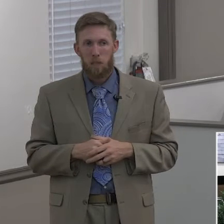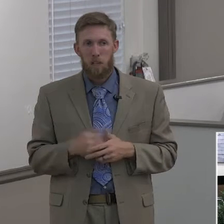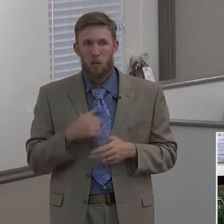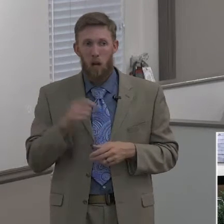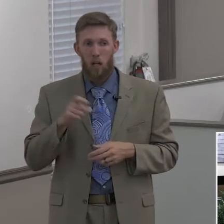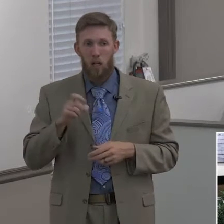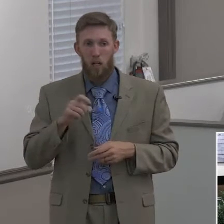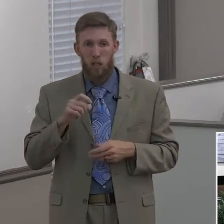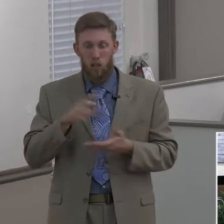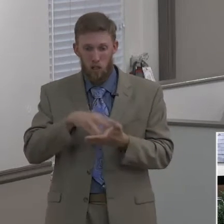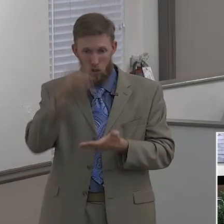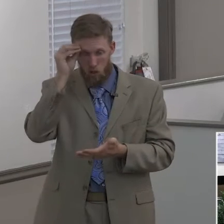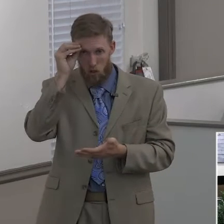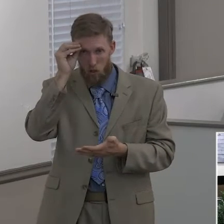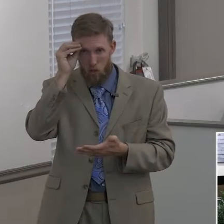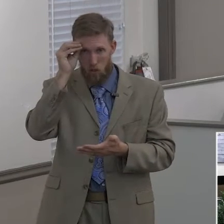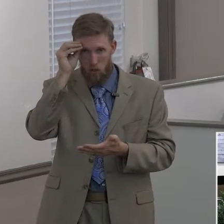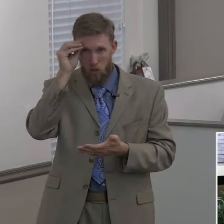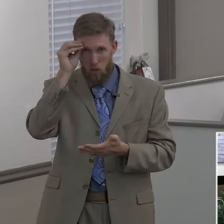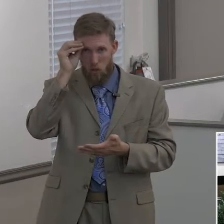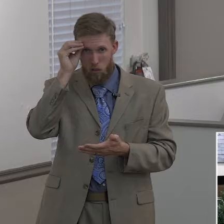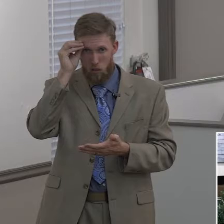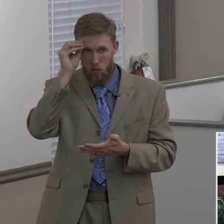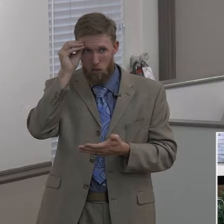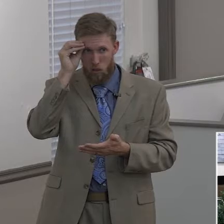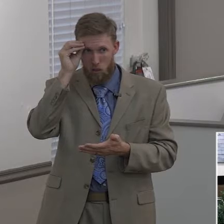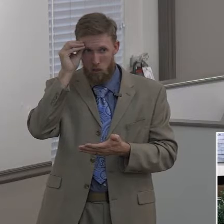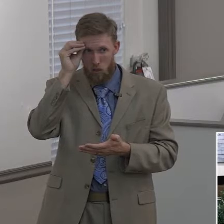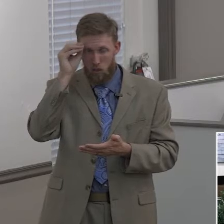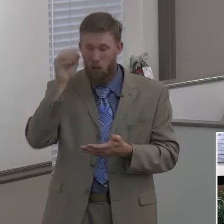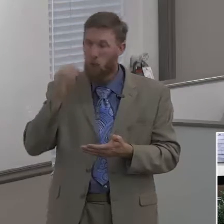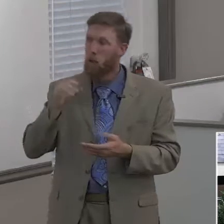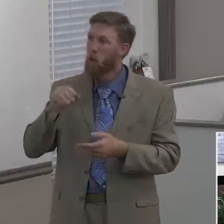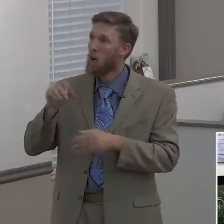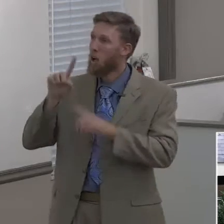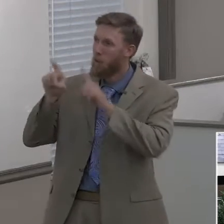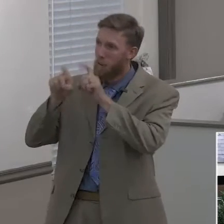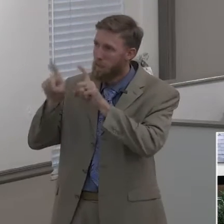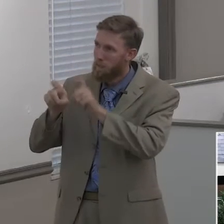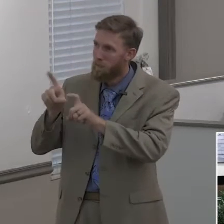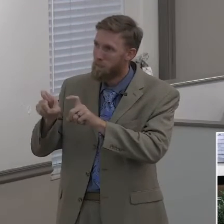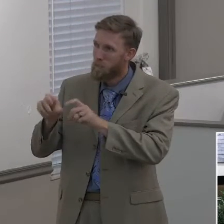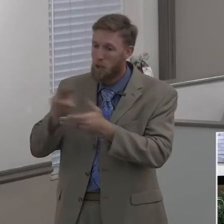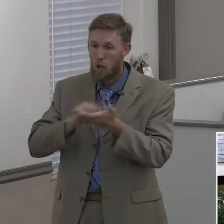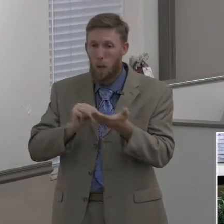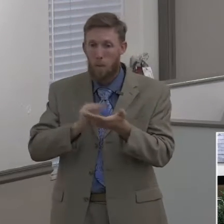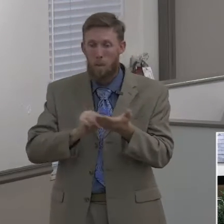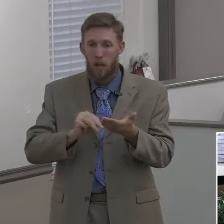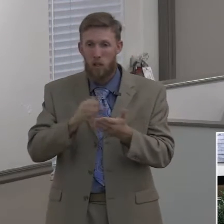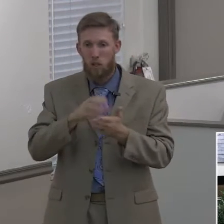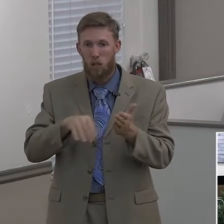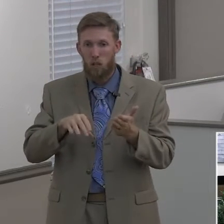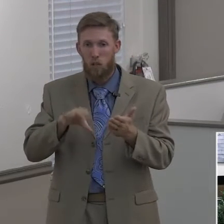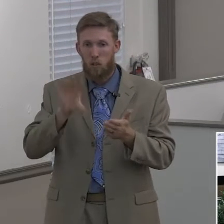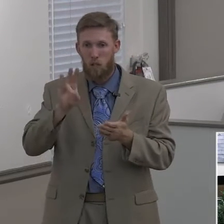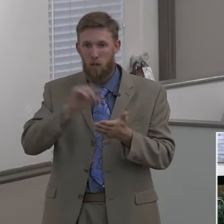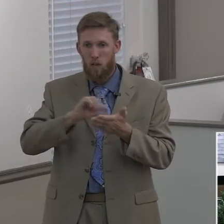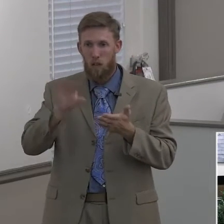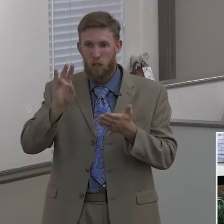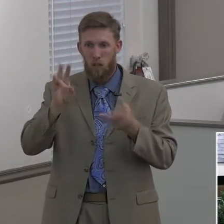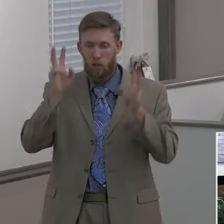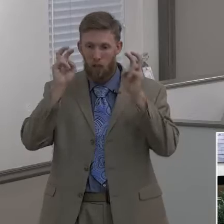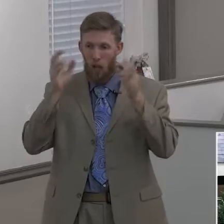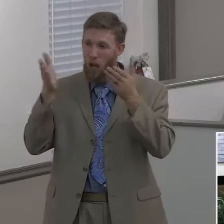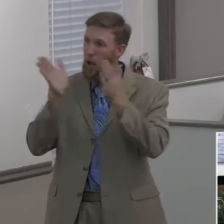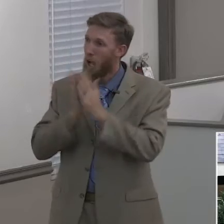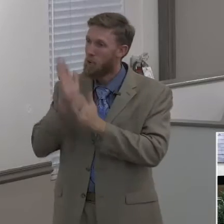So I've got to learn, Brother Rick, to ask God questions. Ask, Matthew 7:7. Ask and it shall be